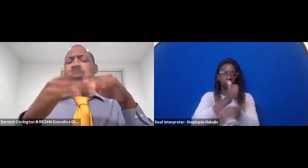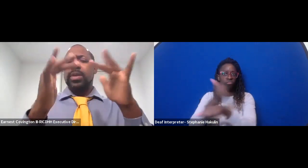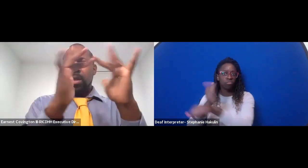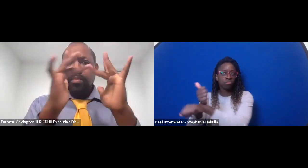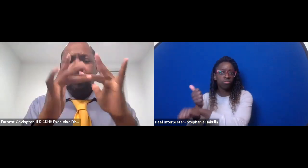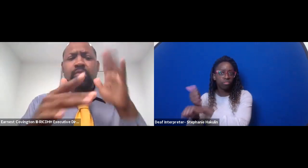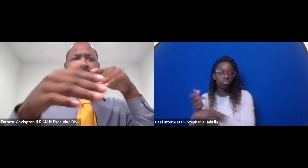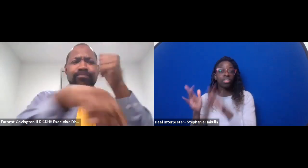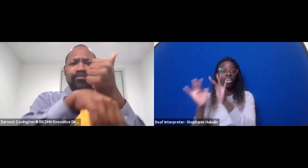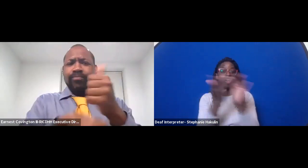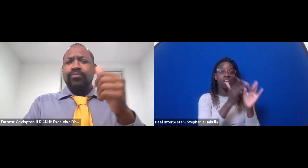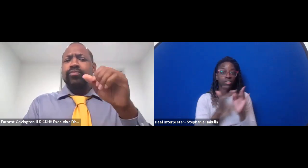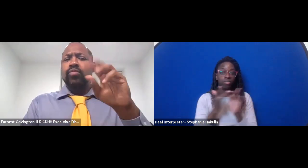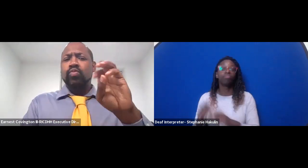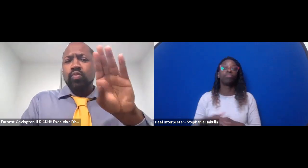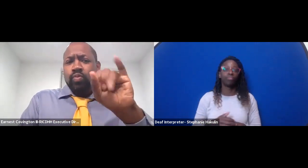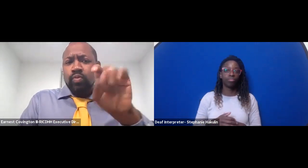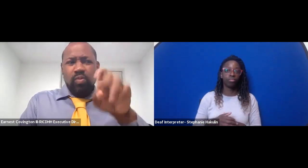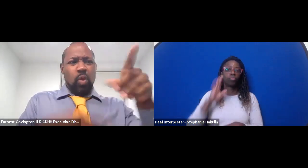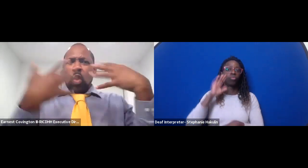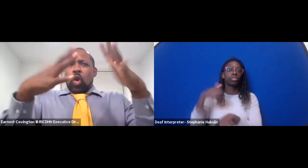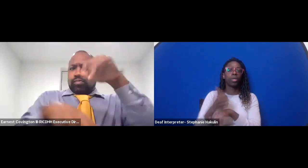we're going to be establishing